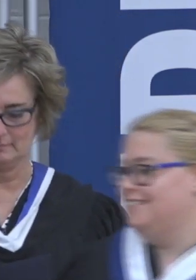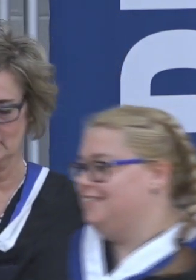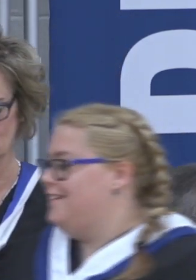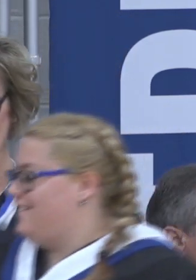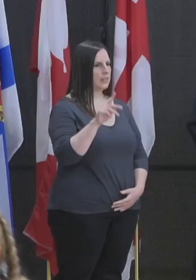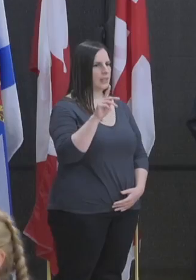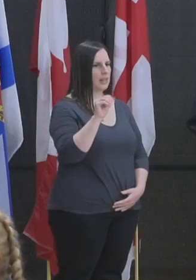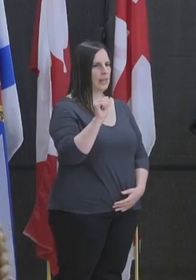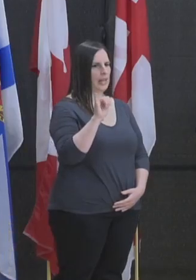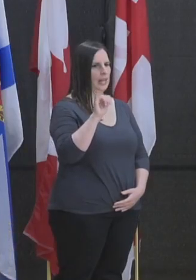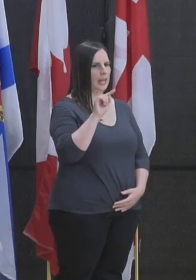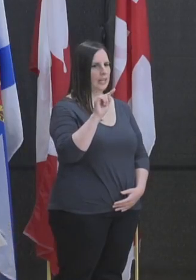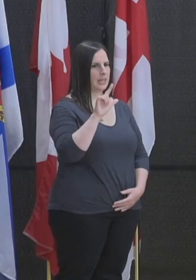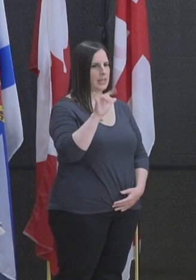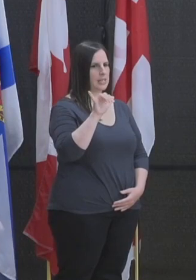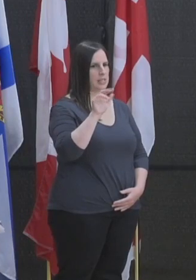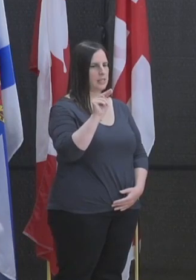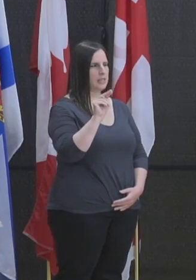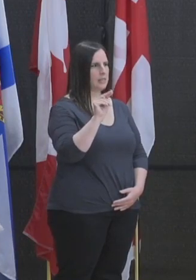Caitlin Wenzel.